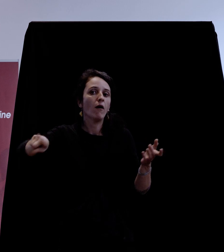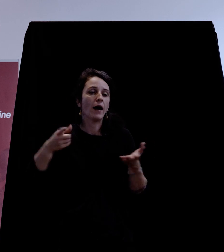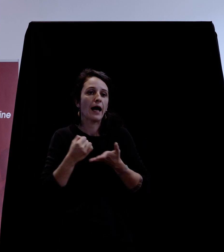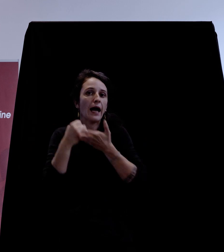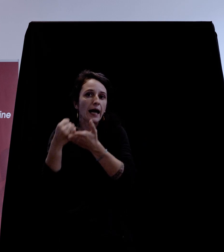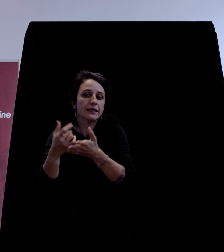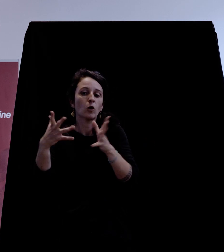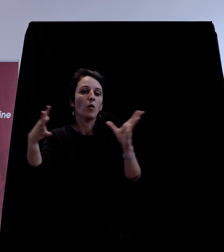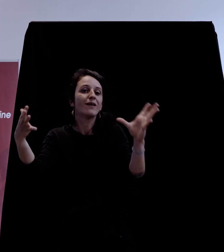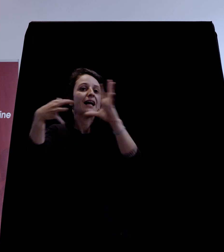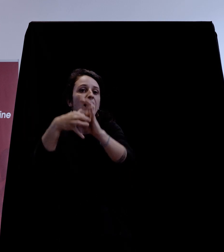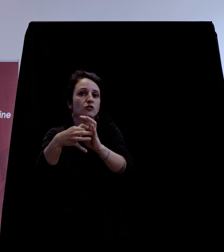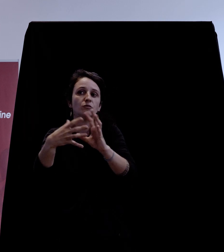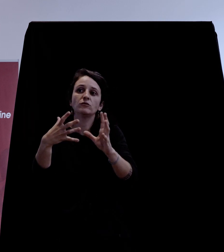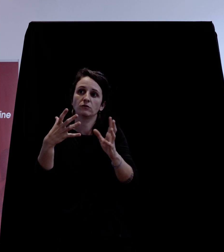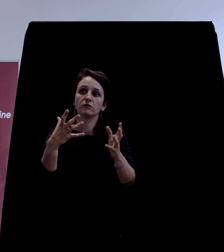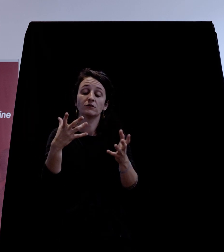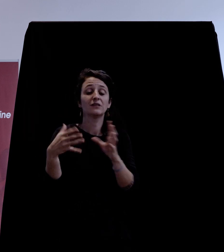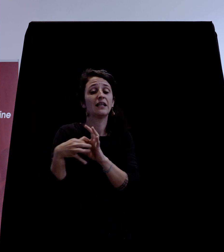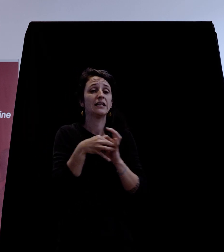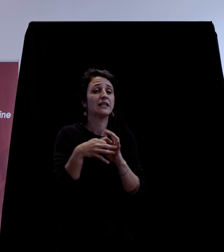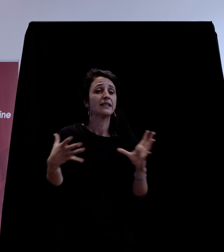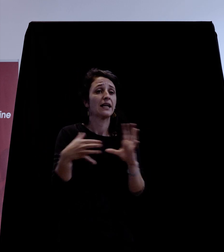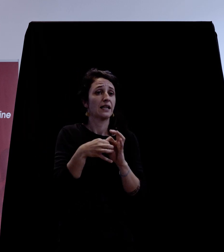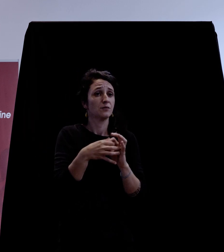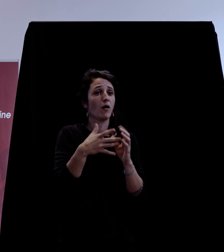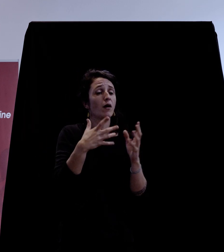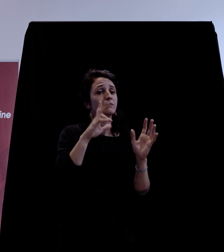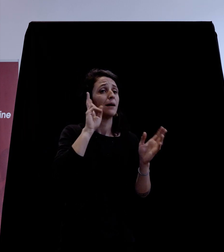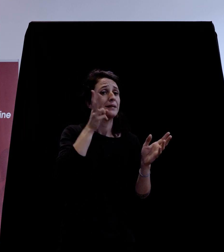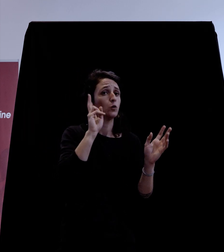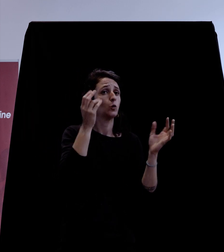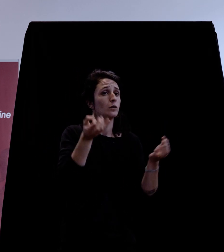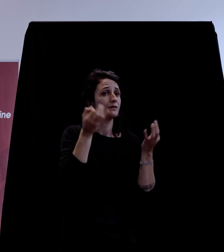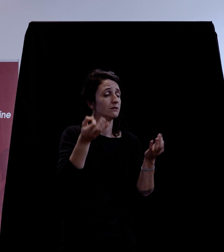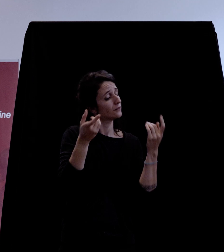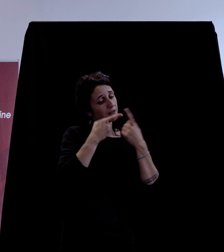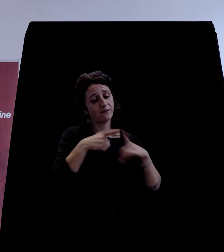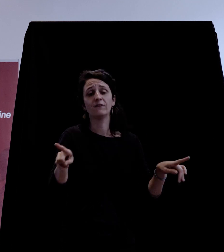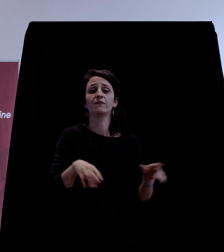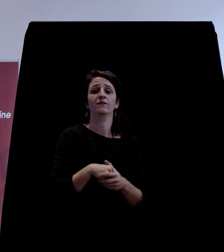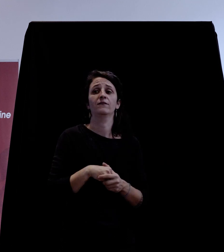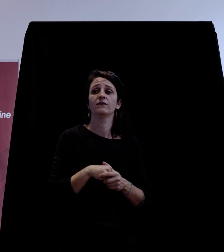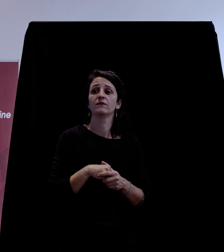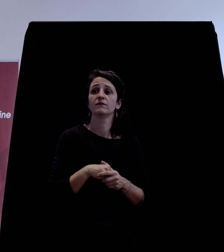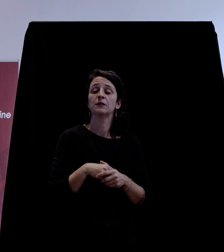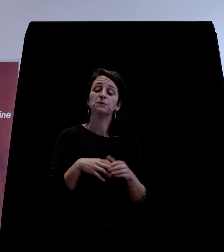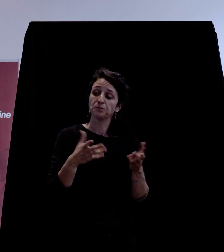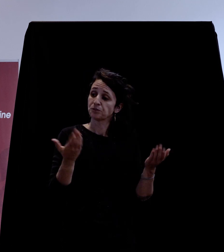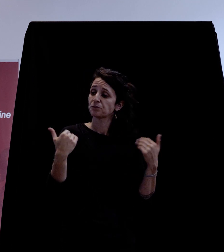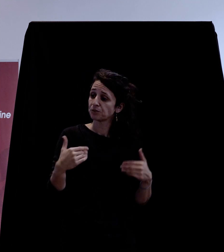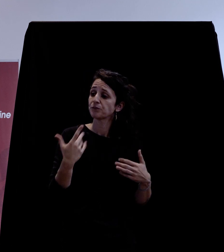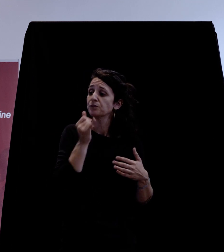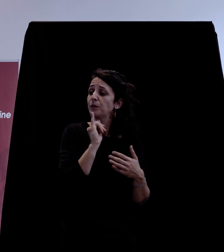not. Um, Early childhood surgeries, right? It's